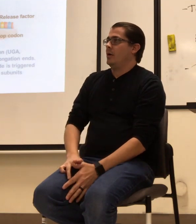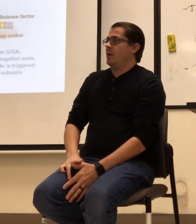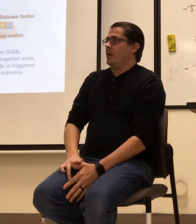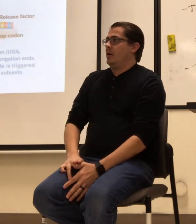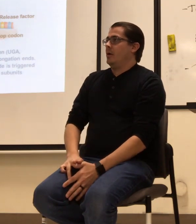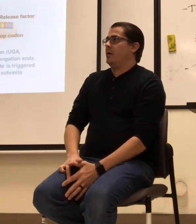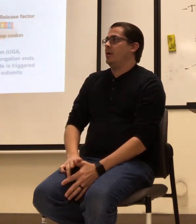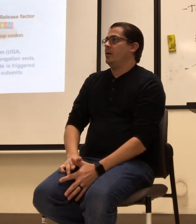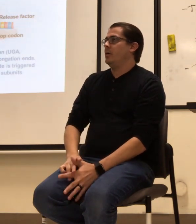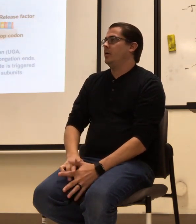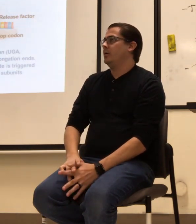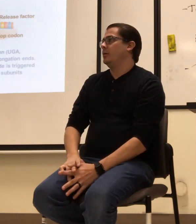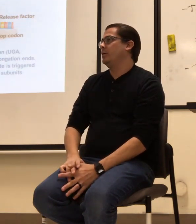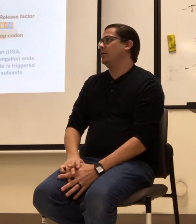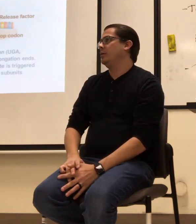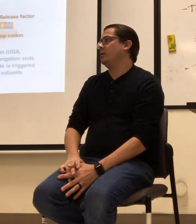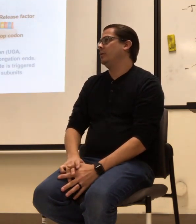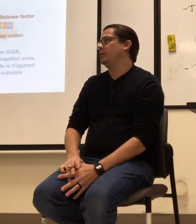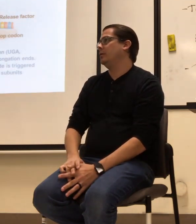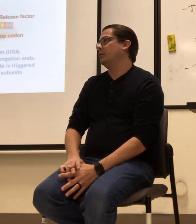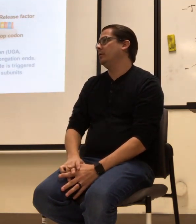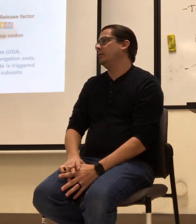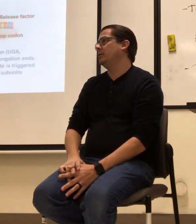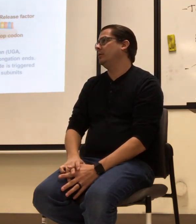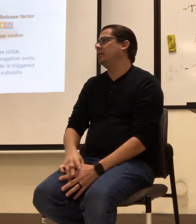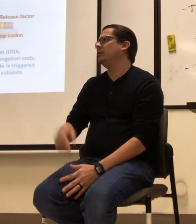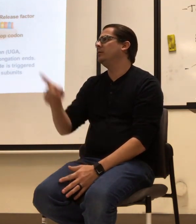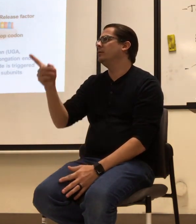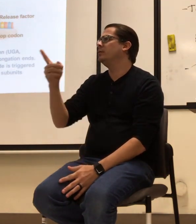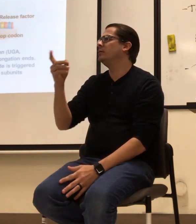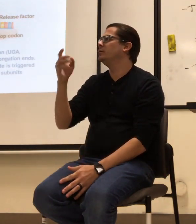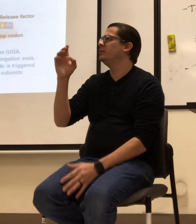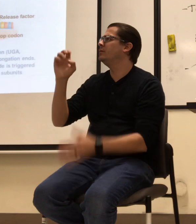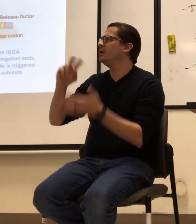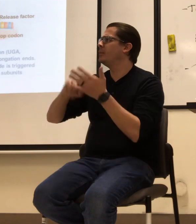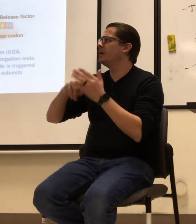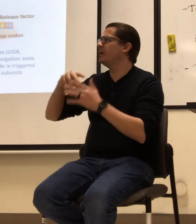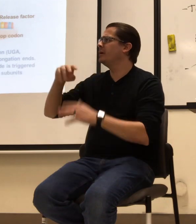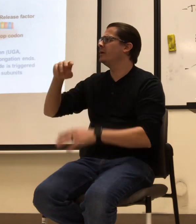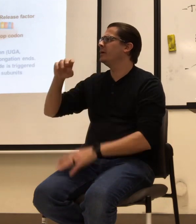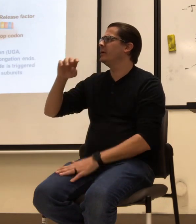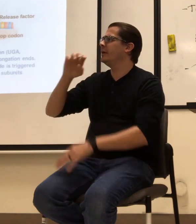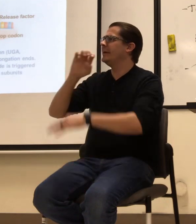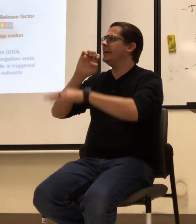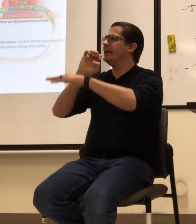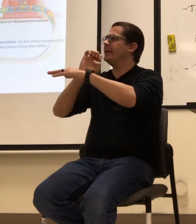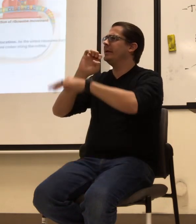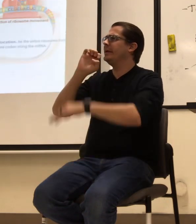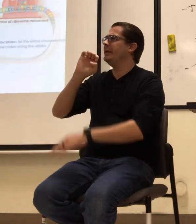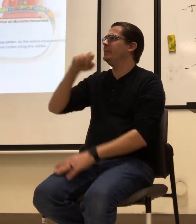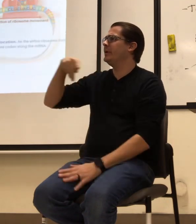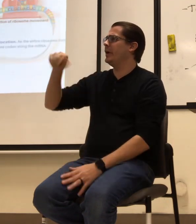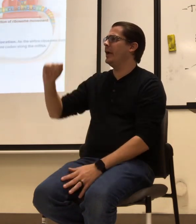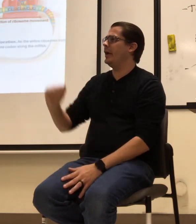Yes, Yeah. what is EPA? The EPA refers